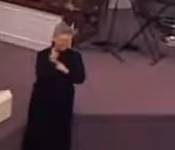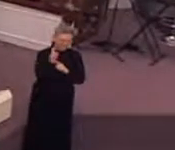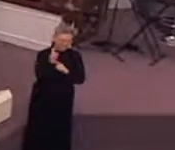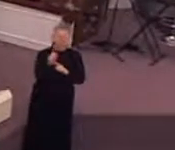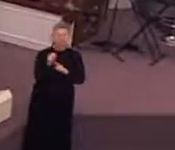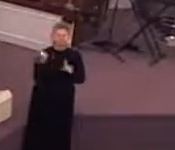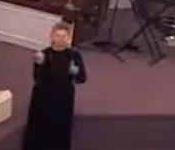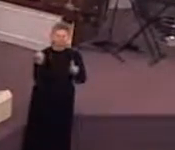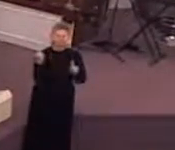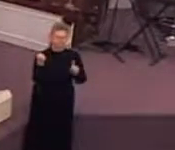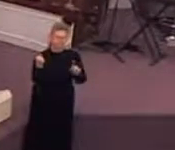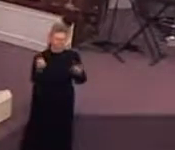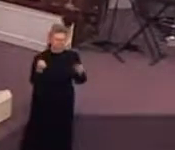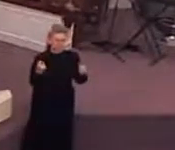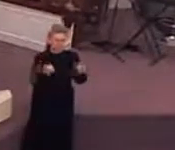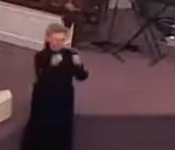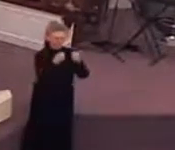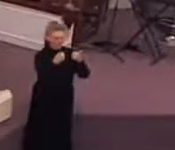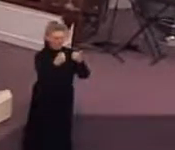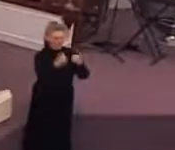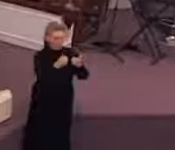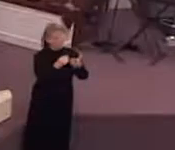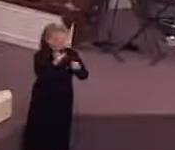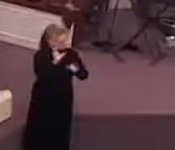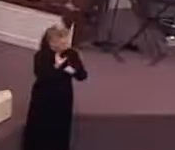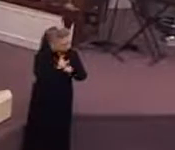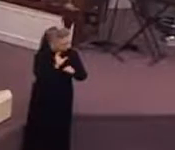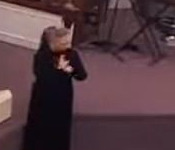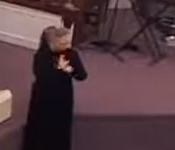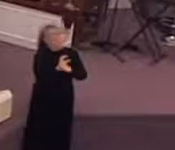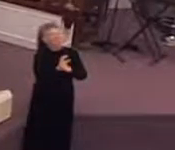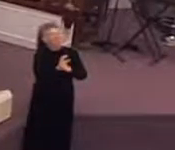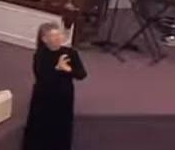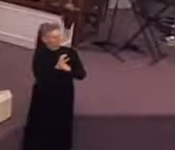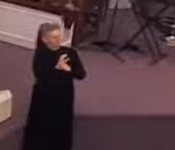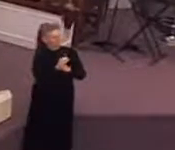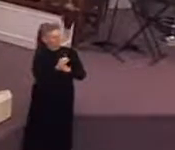contend with, amen, when the church is united.